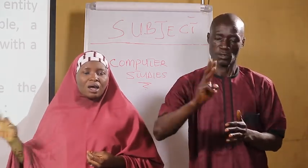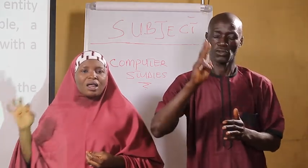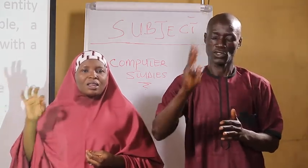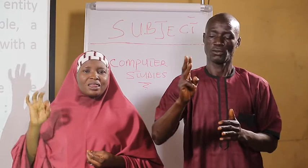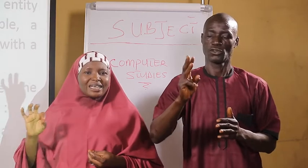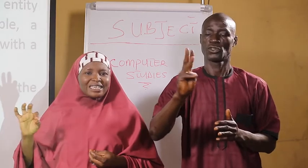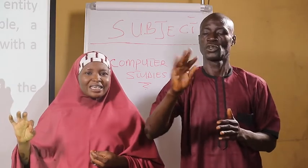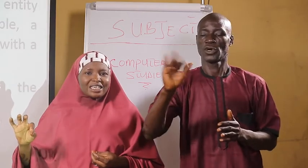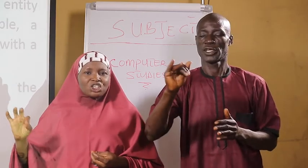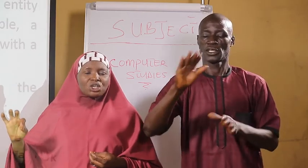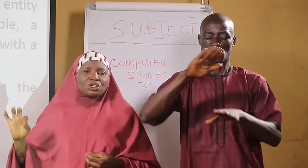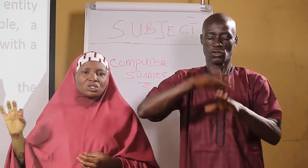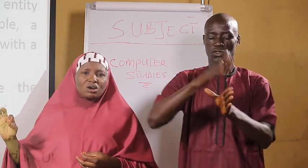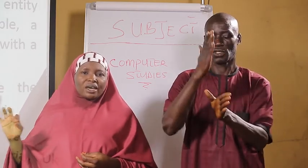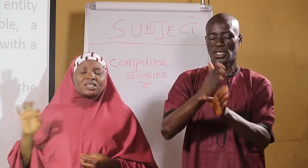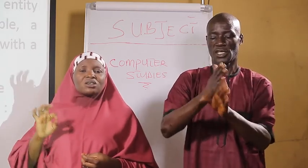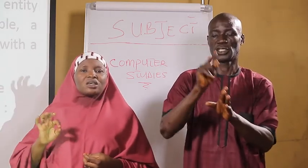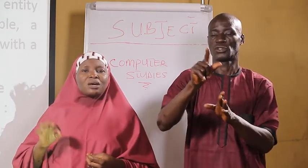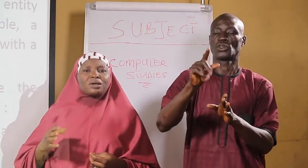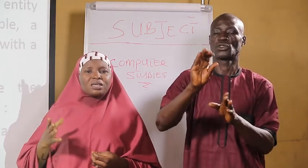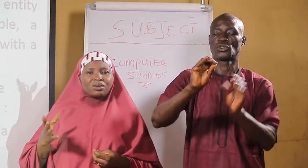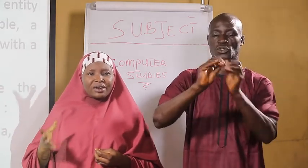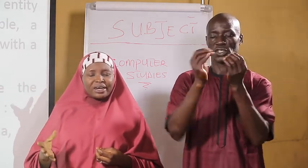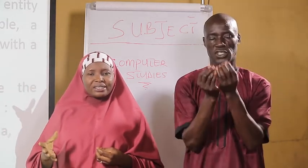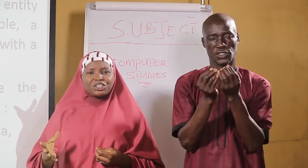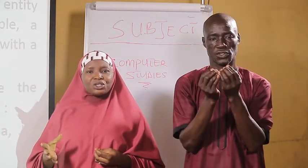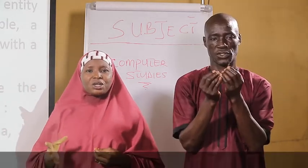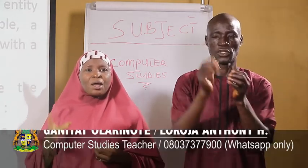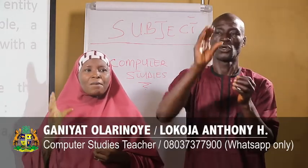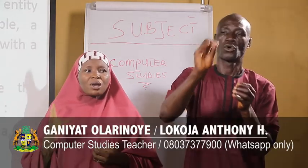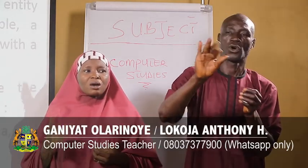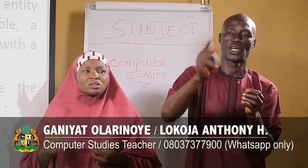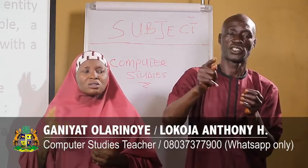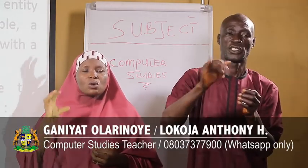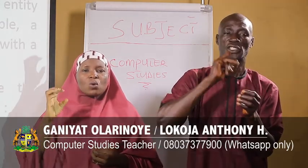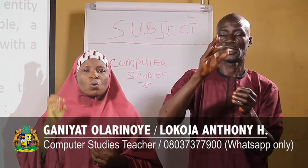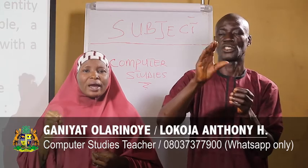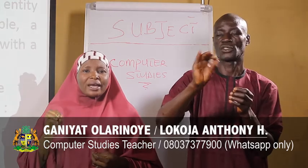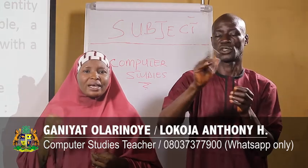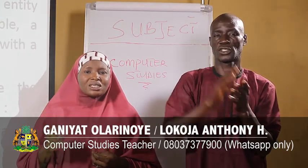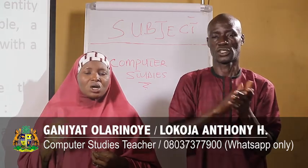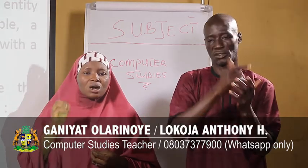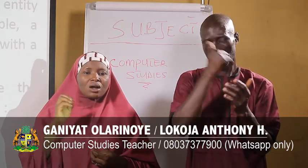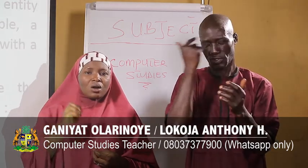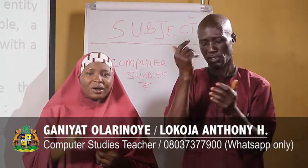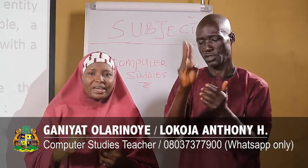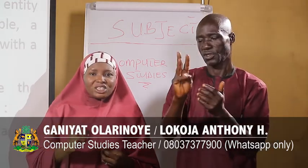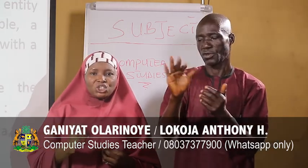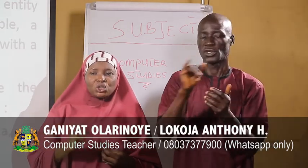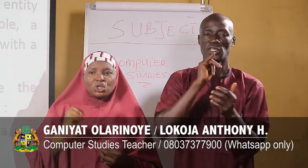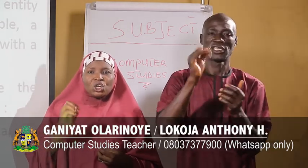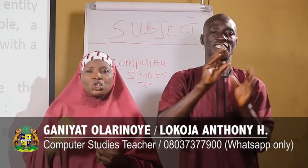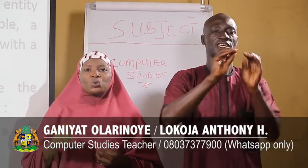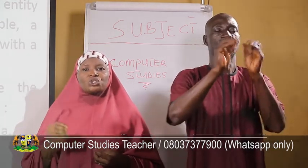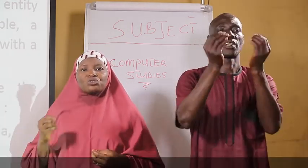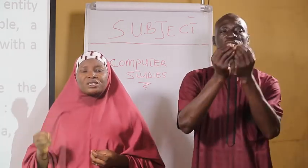www.waeconline.org. This extension .org is talking about an organization because WAEC is an